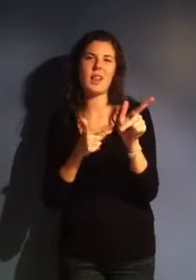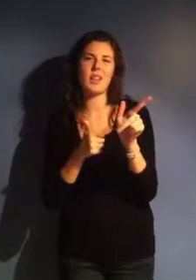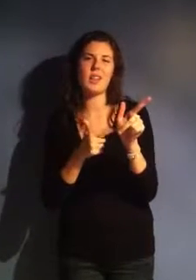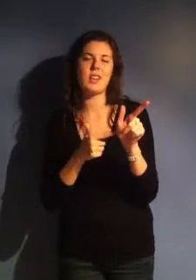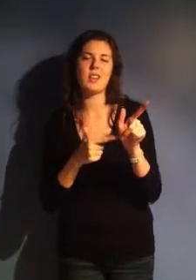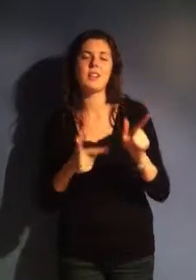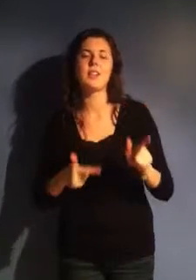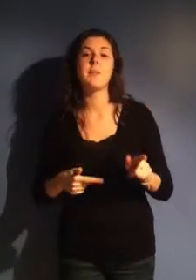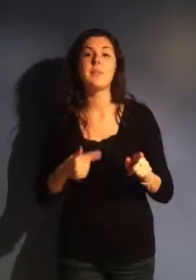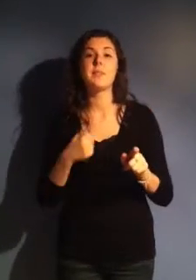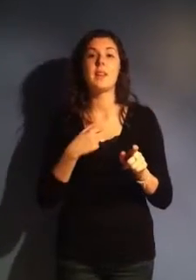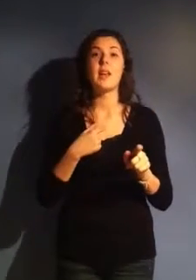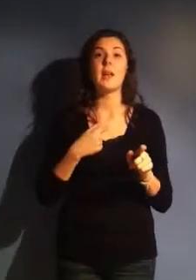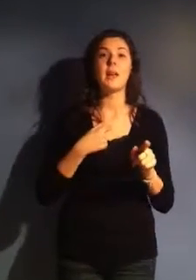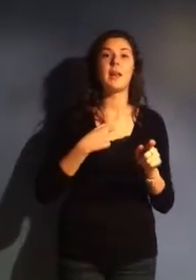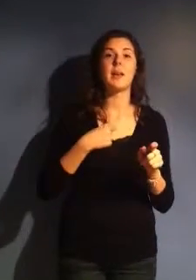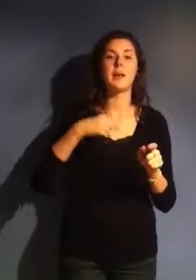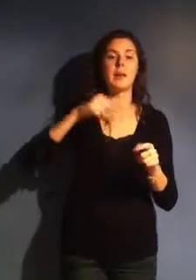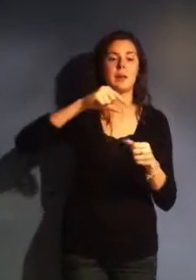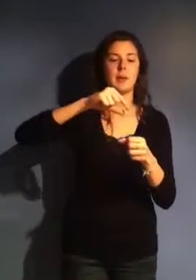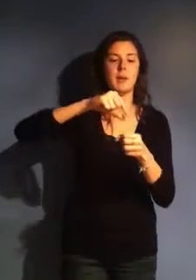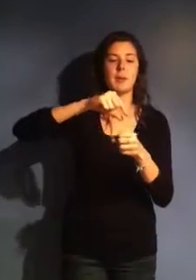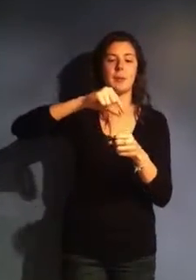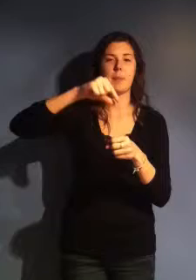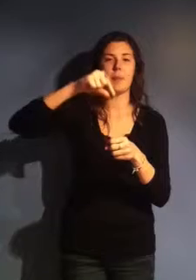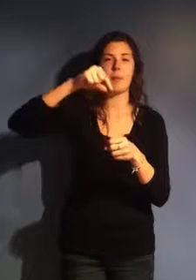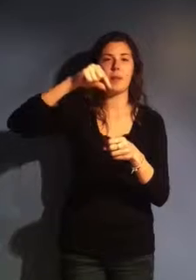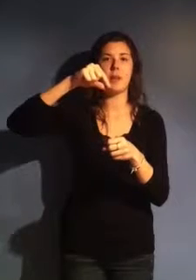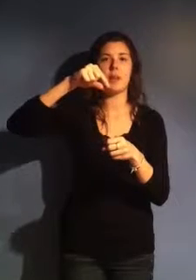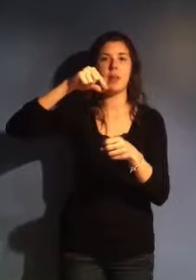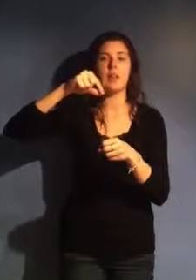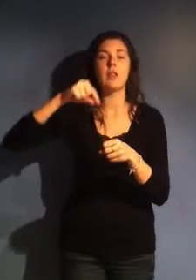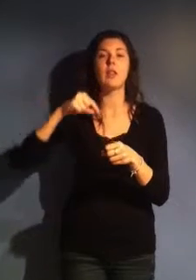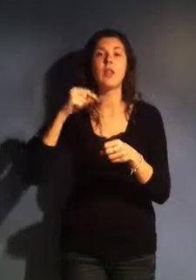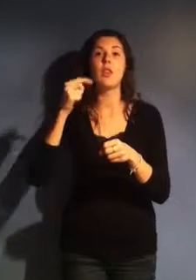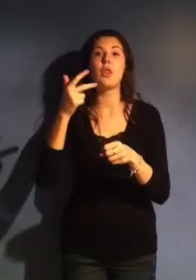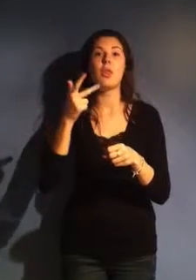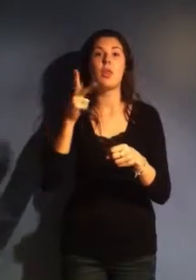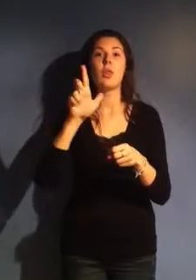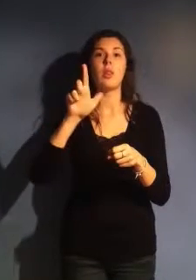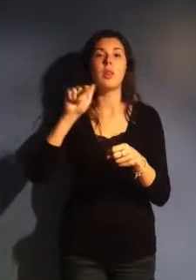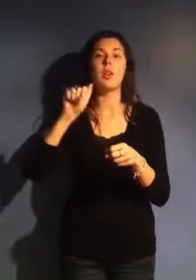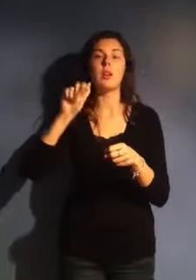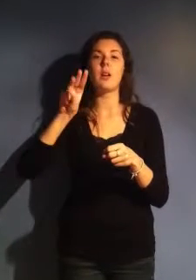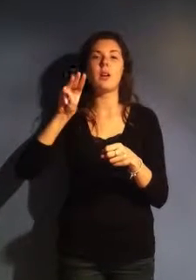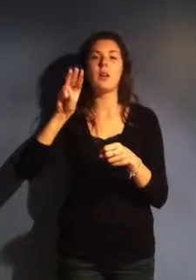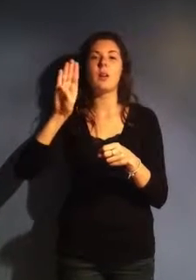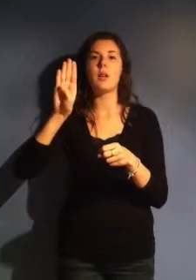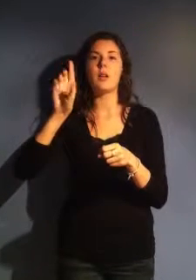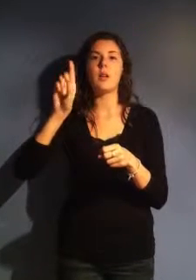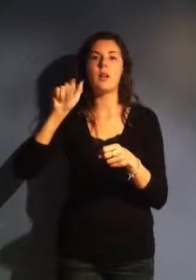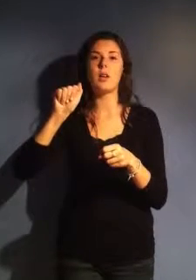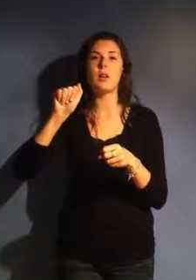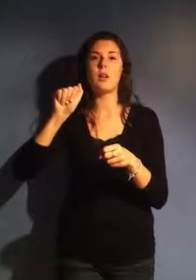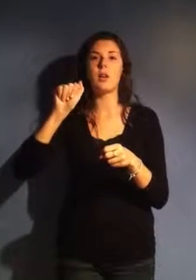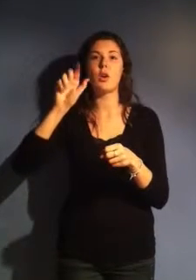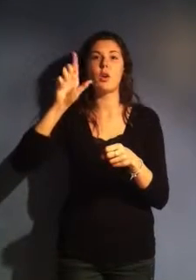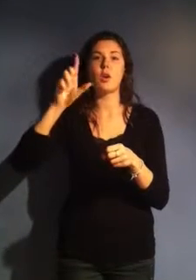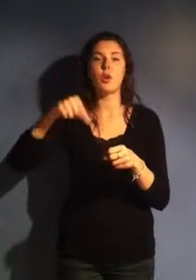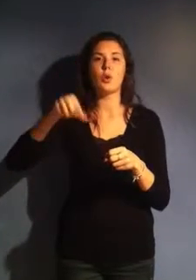I pipette 3 lambda of the thawed ampicillin, and aliquot that, eject that into